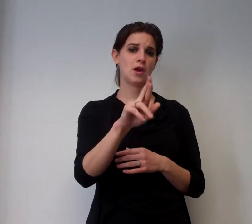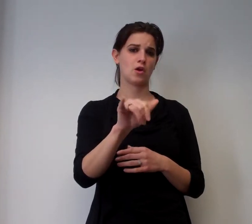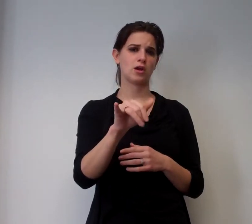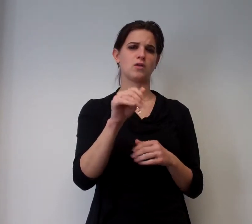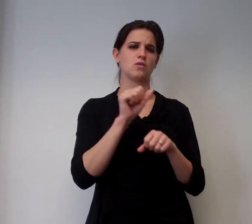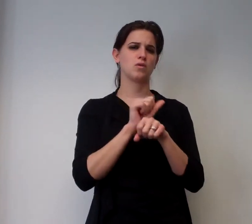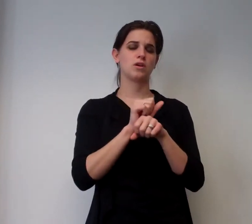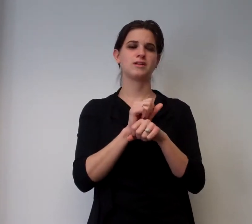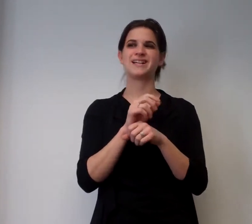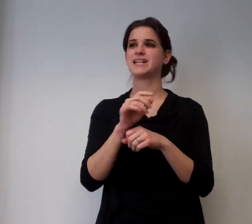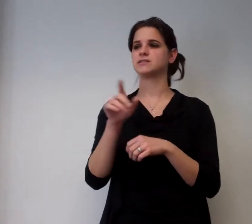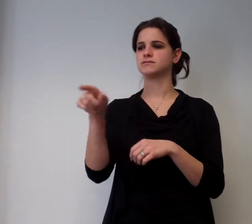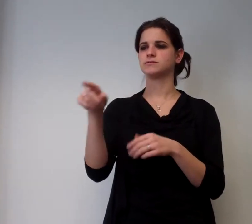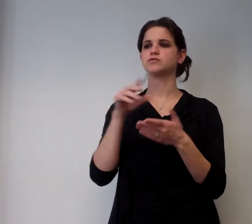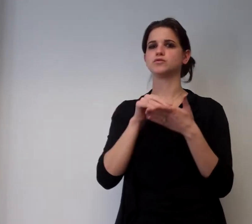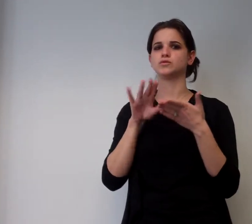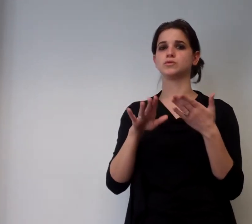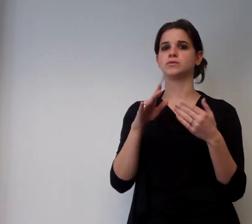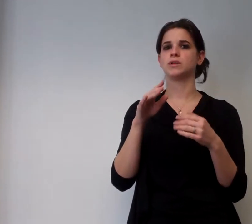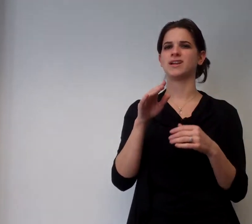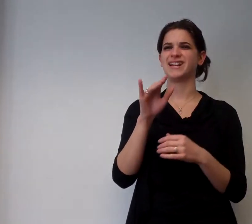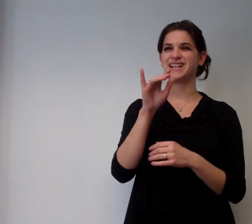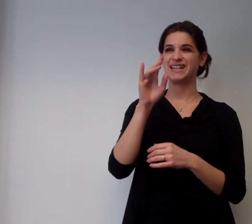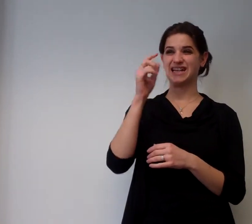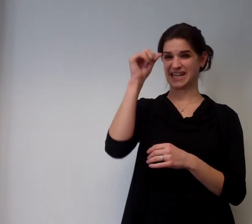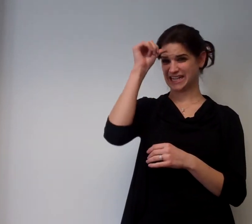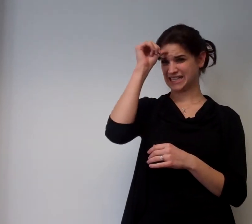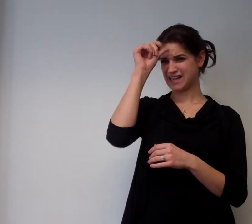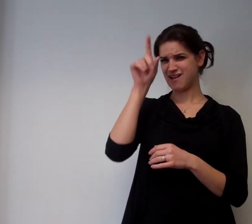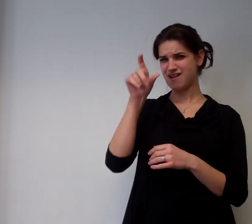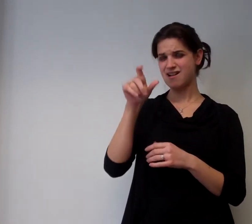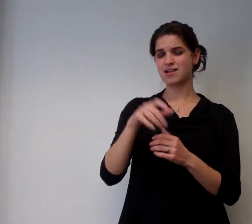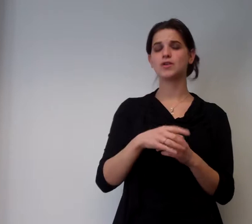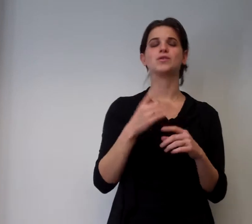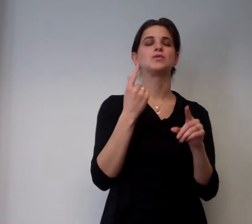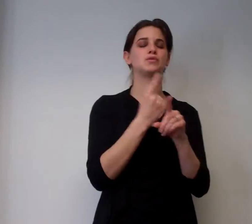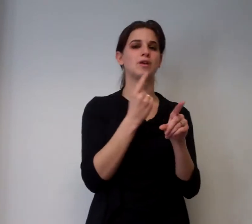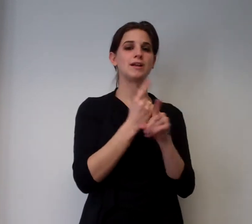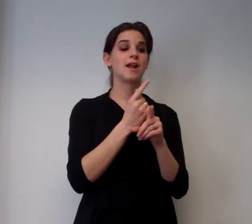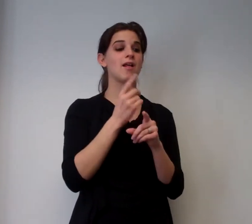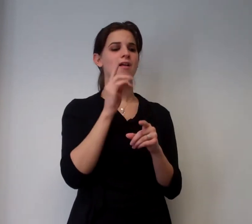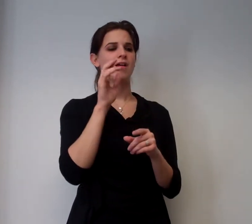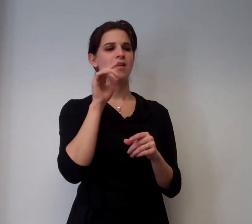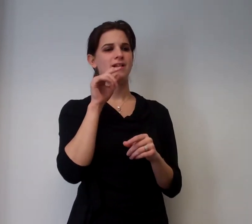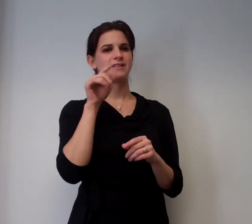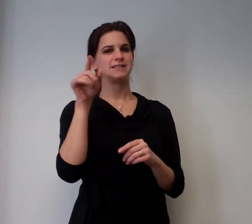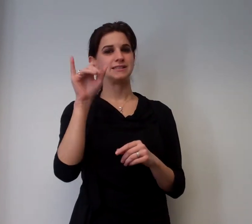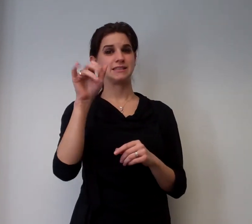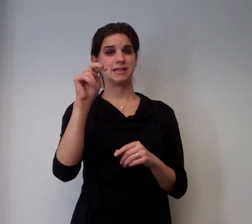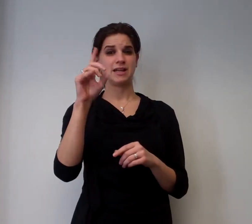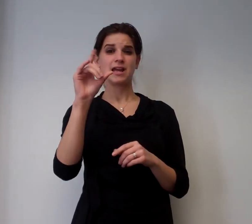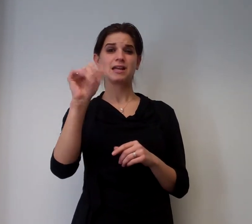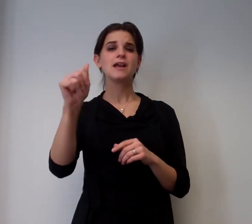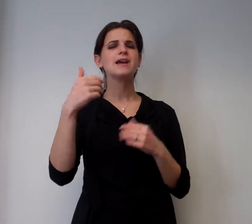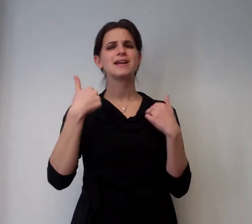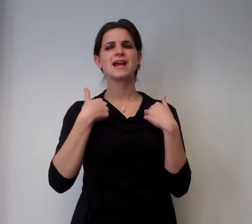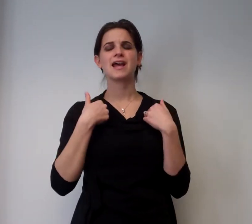of course, he had had opportunity to learn about the nonviolent civil